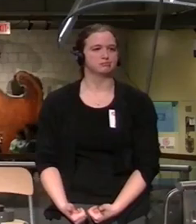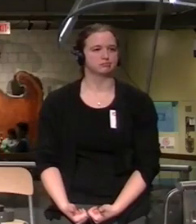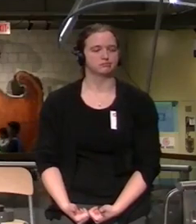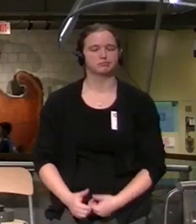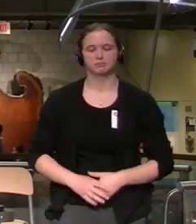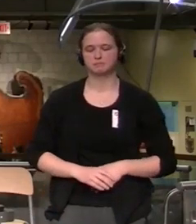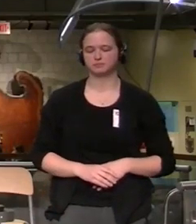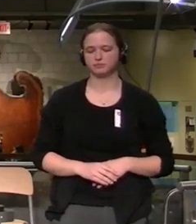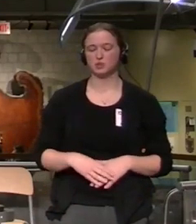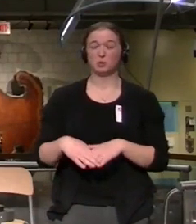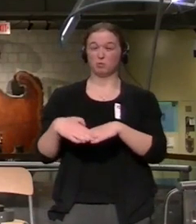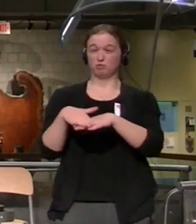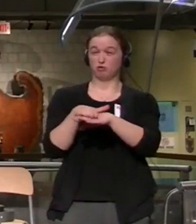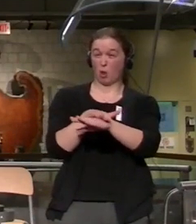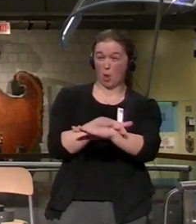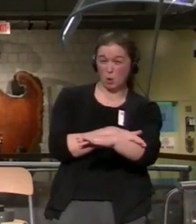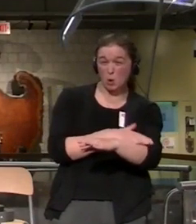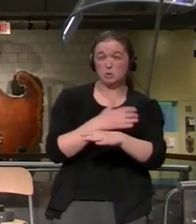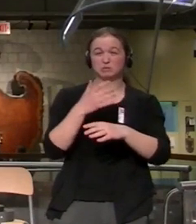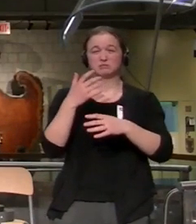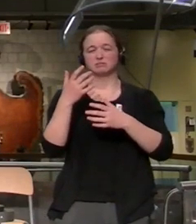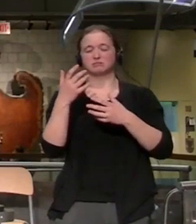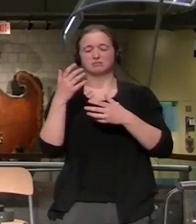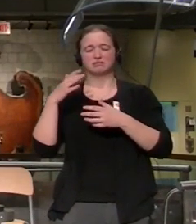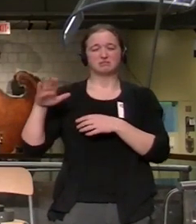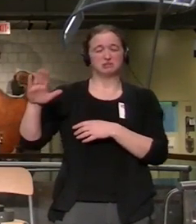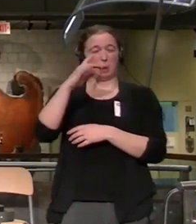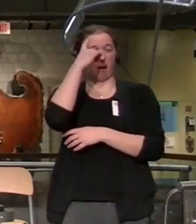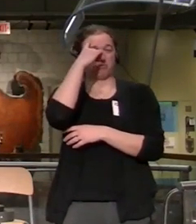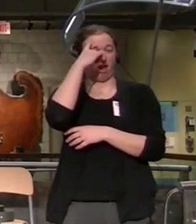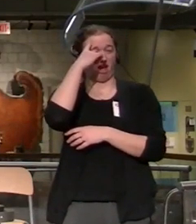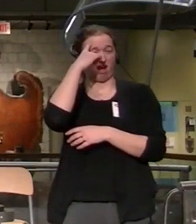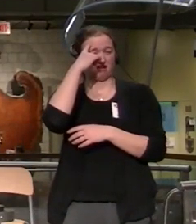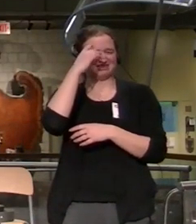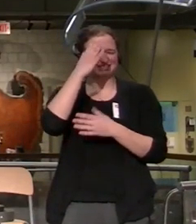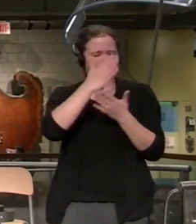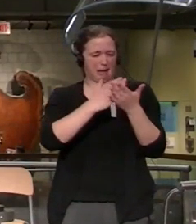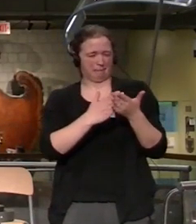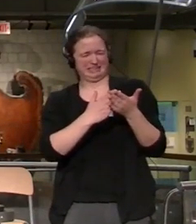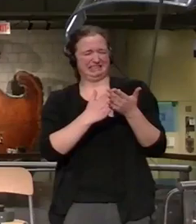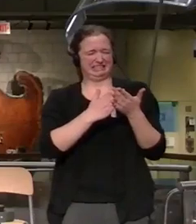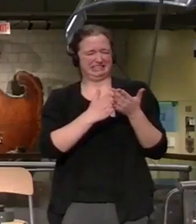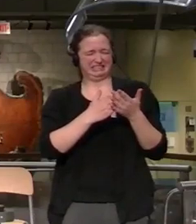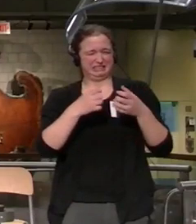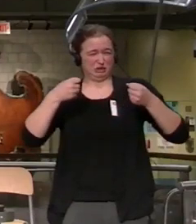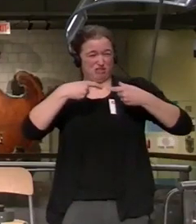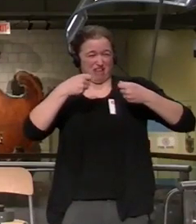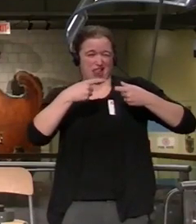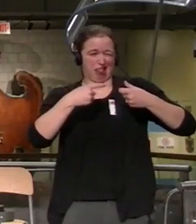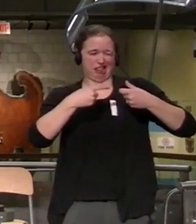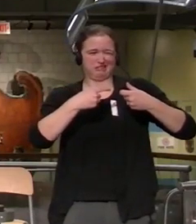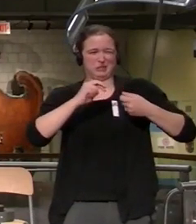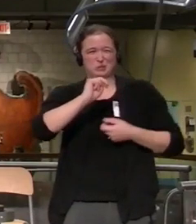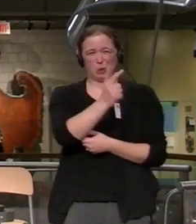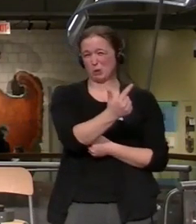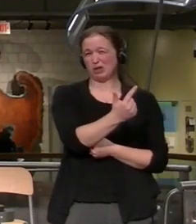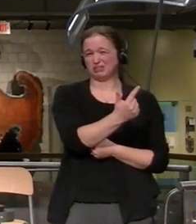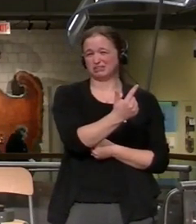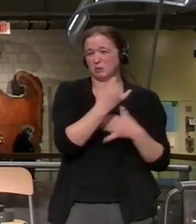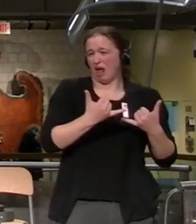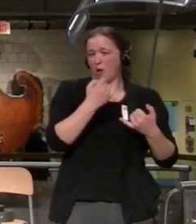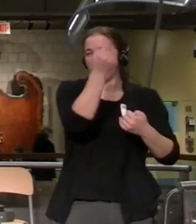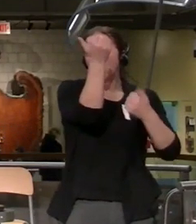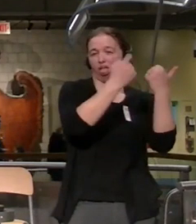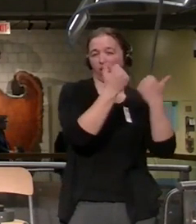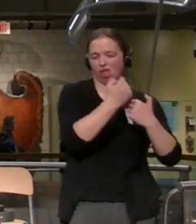slowly, through time and experience and your genetics, we prune away the ones that are just not needed. And so as we get the ones that are not needed, now we